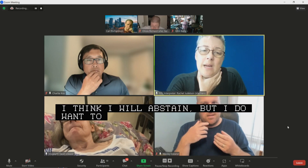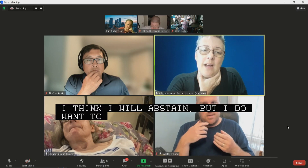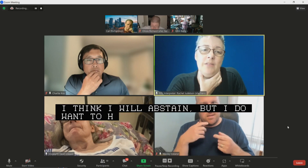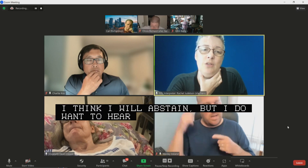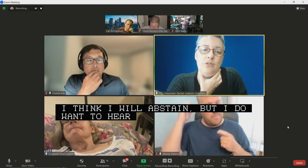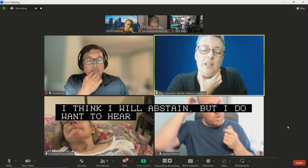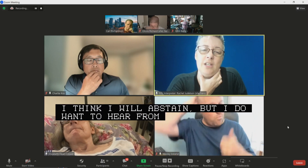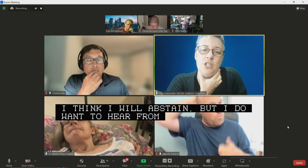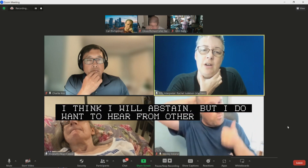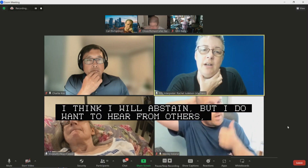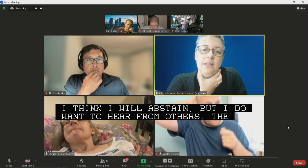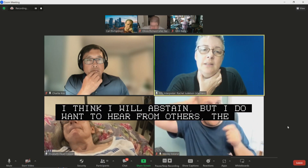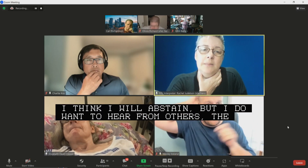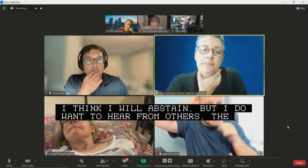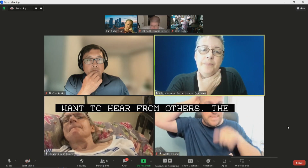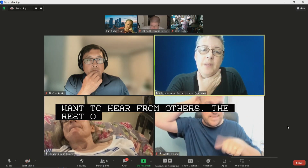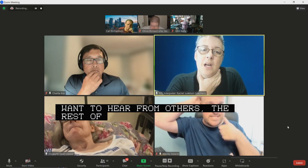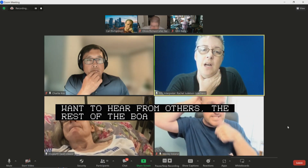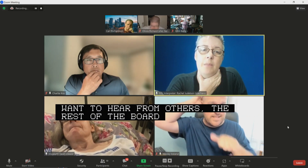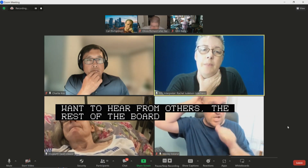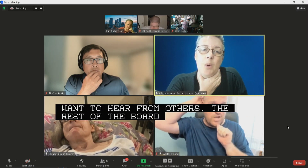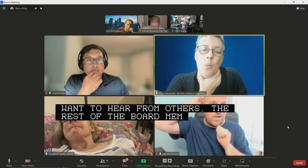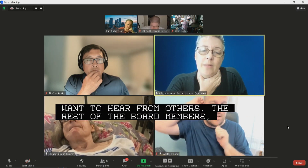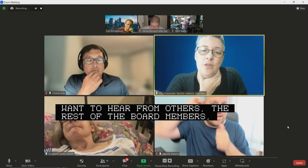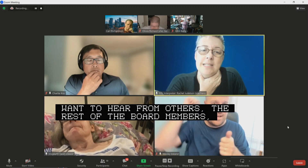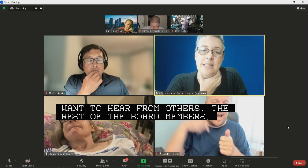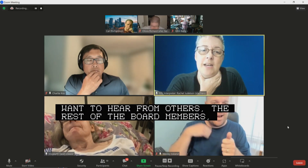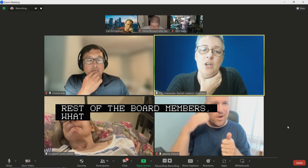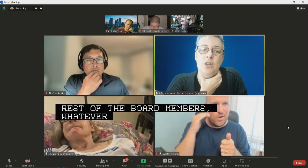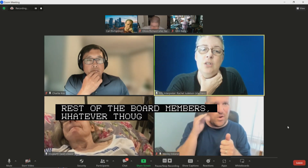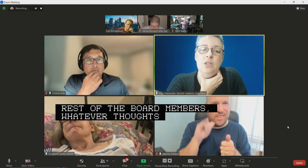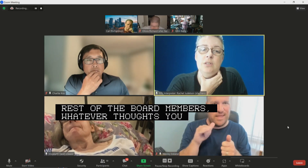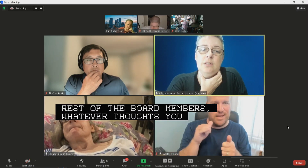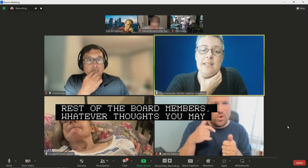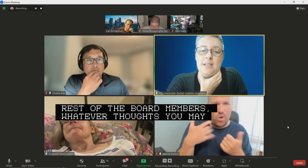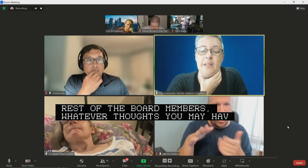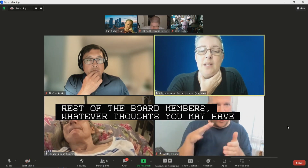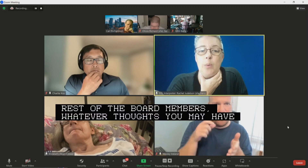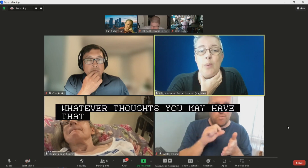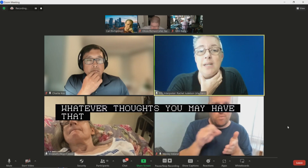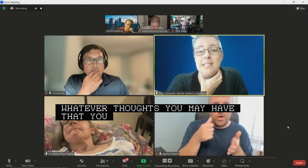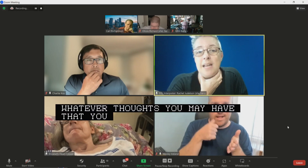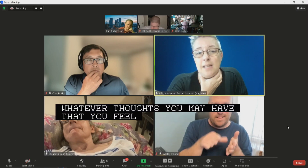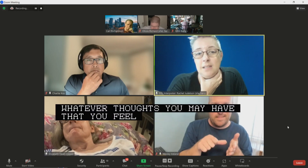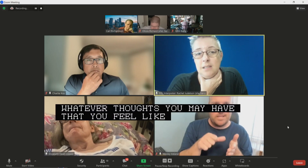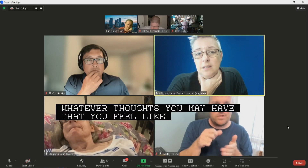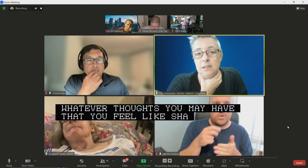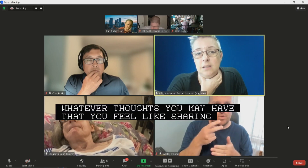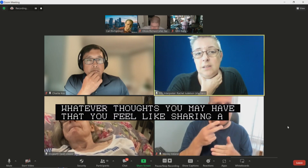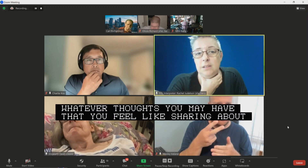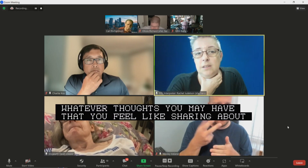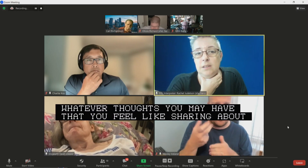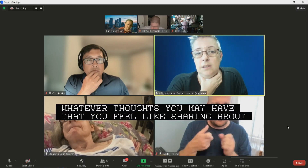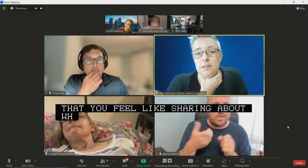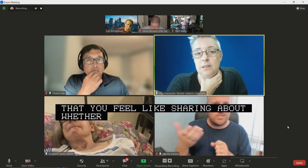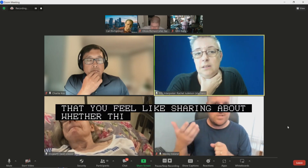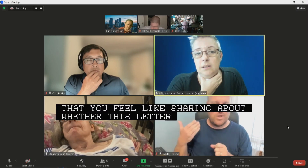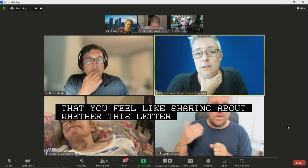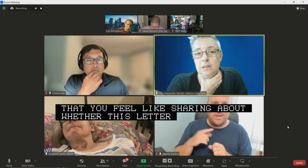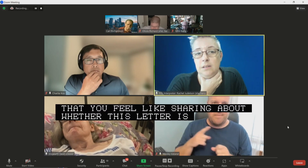thoughts you may have that you feel like sharing about whether this letter is something that we want to send.